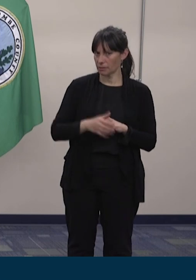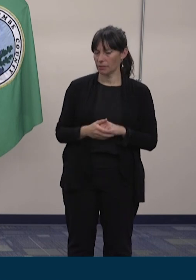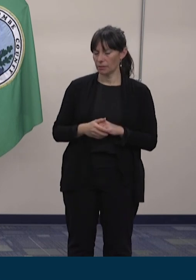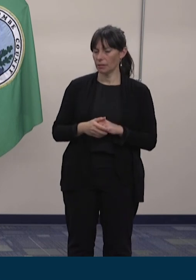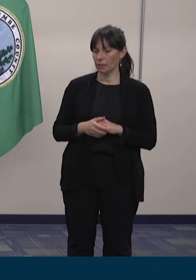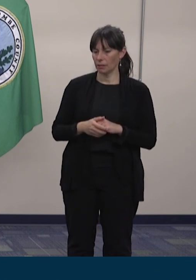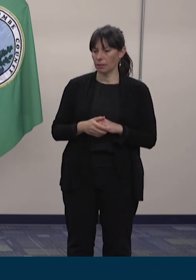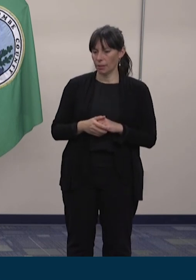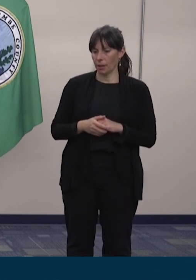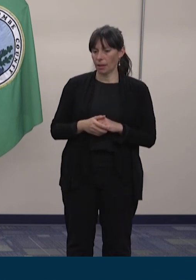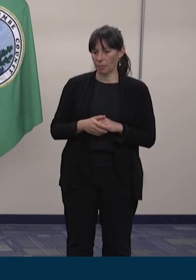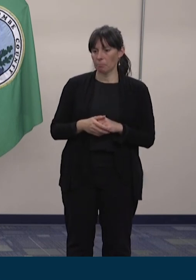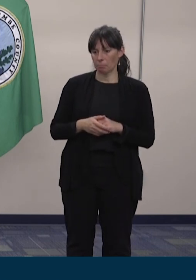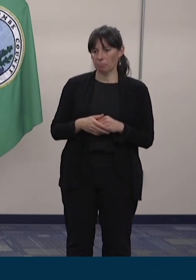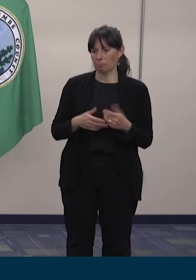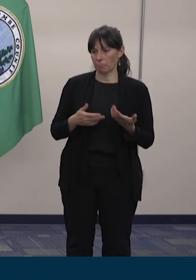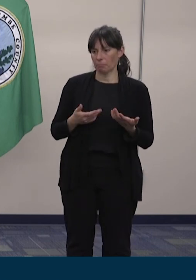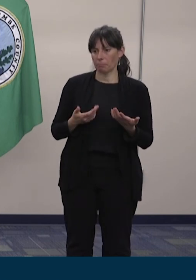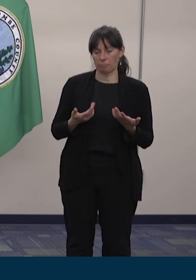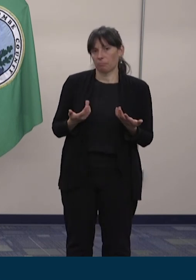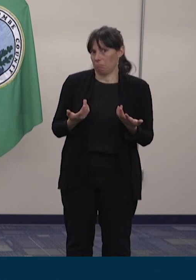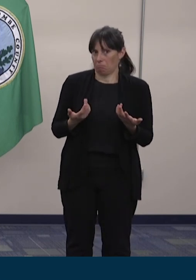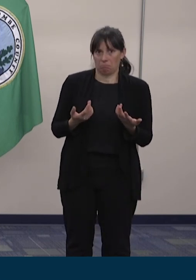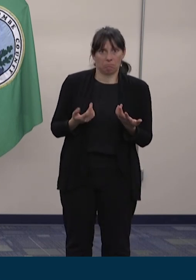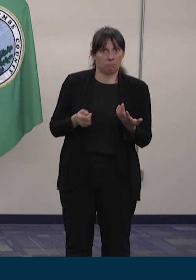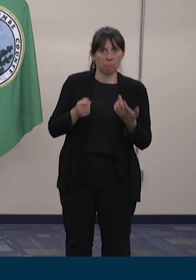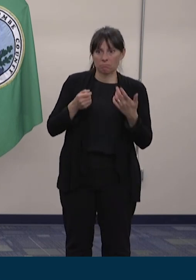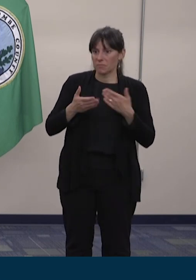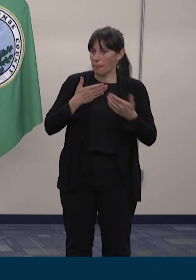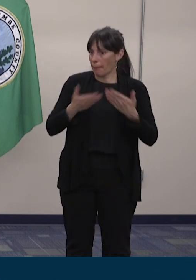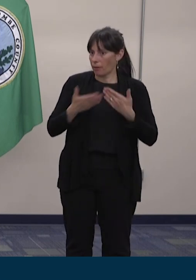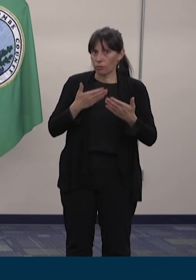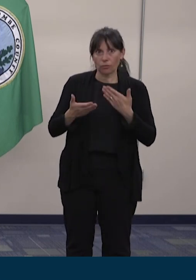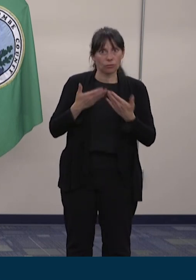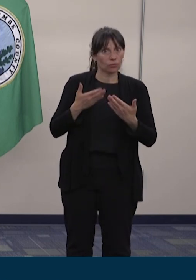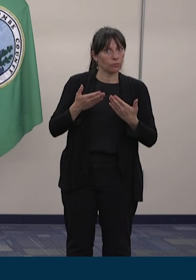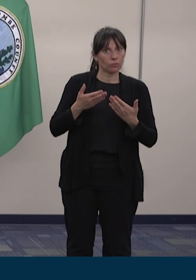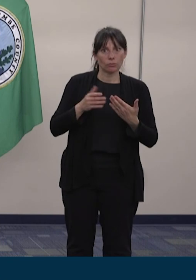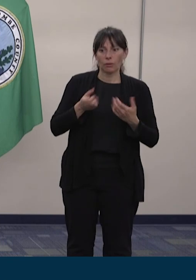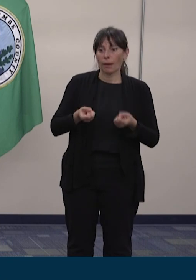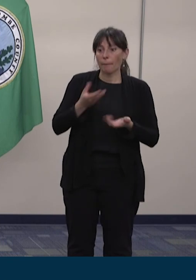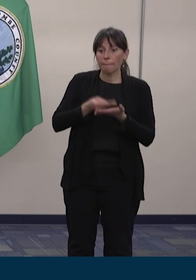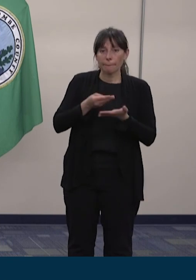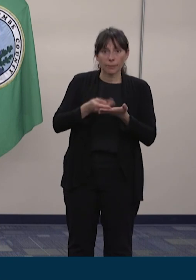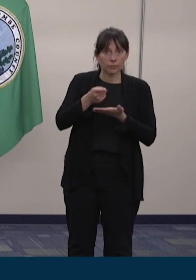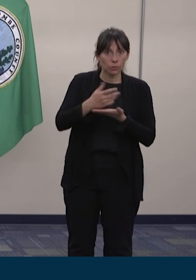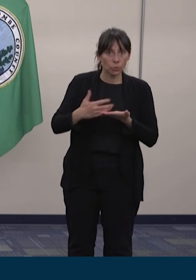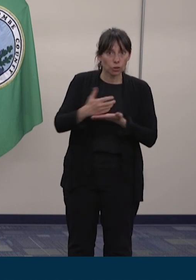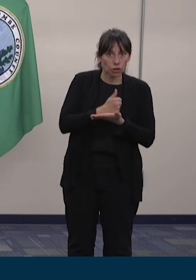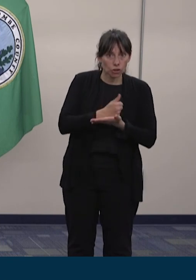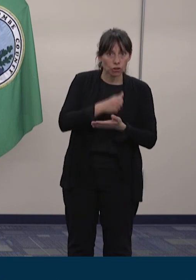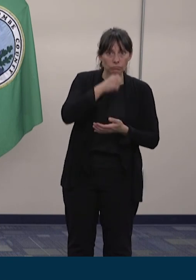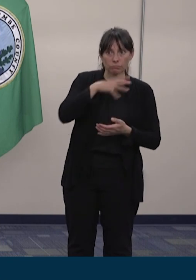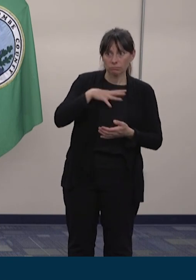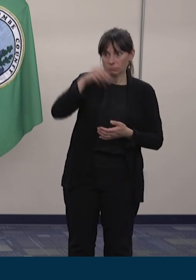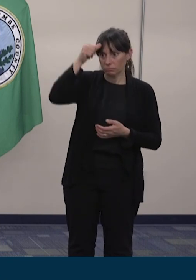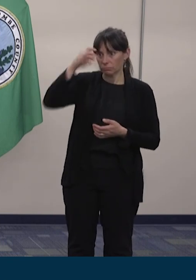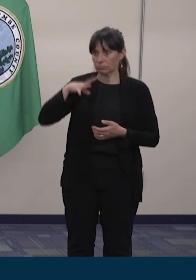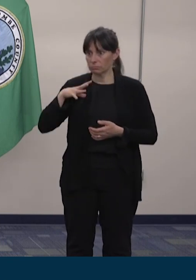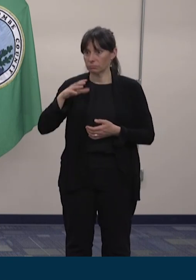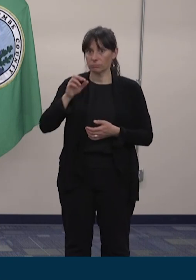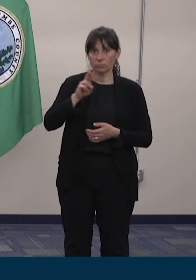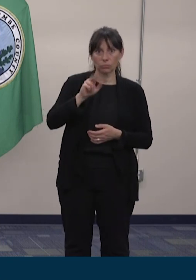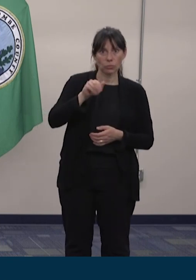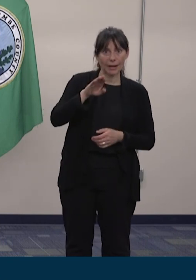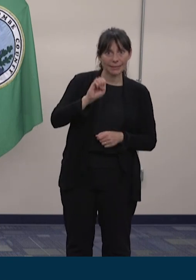Testing is Estas available to pruebas están everyone, disponibles para todas las regardless personas of race, sin income, depender de gender, género, de ethnicity, ingresos, de